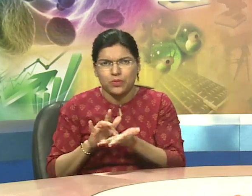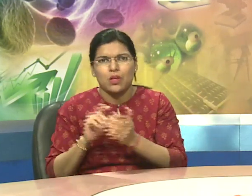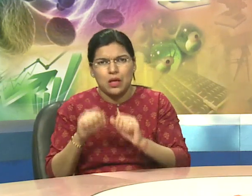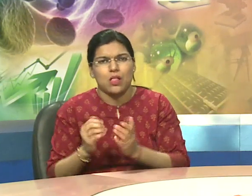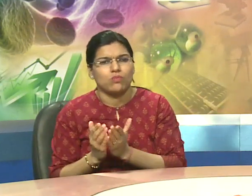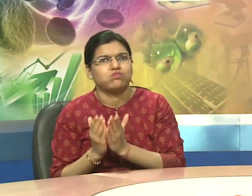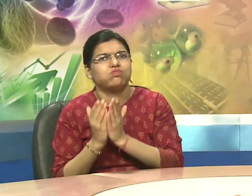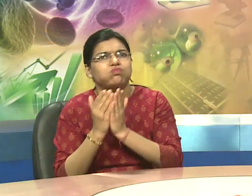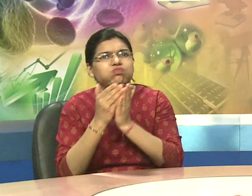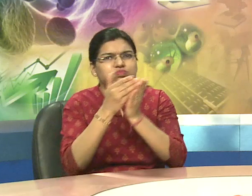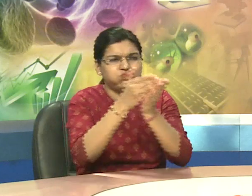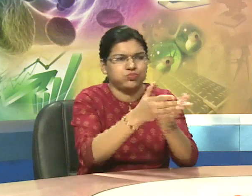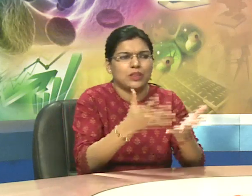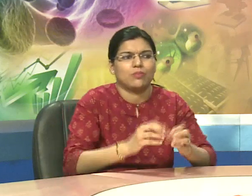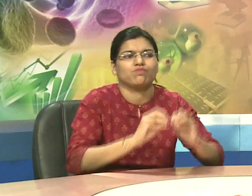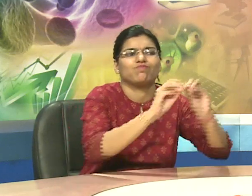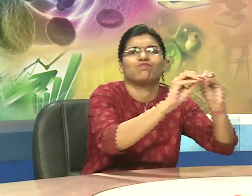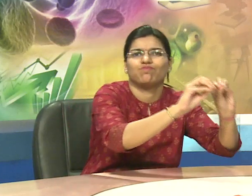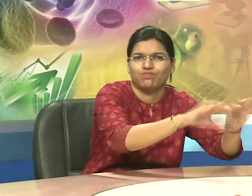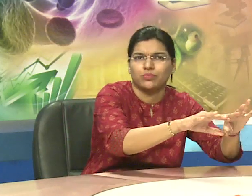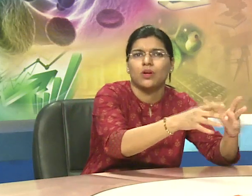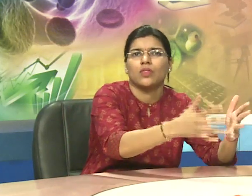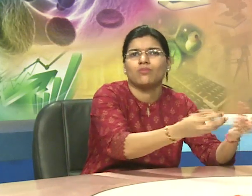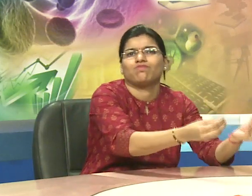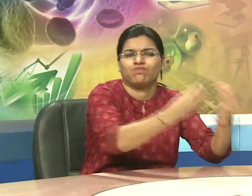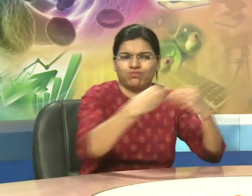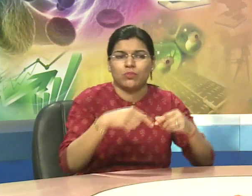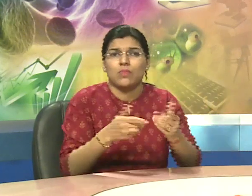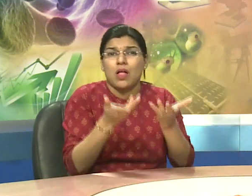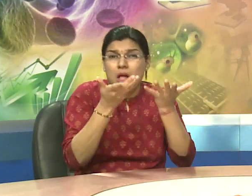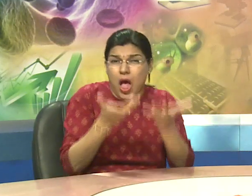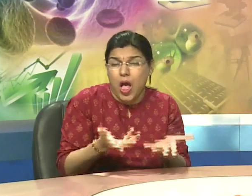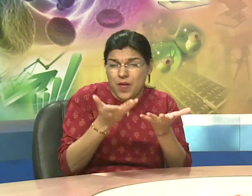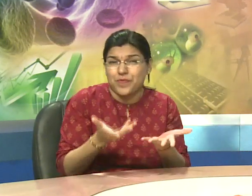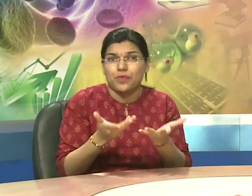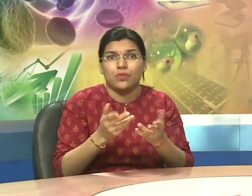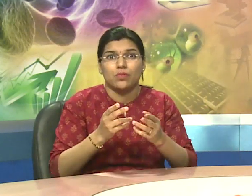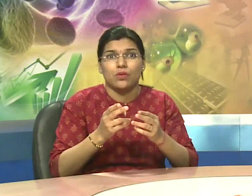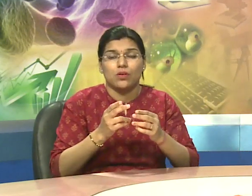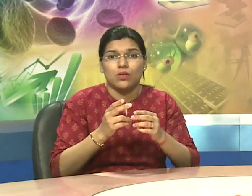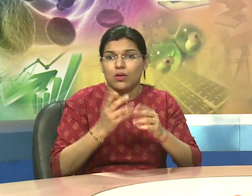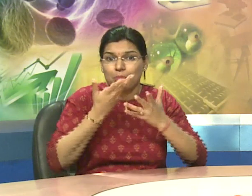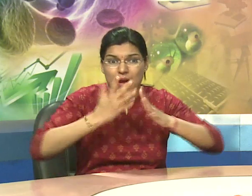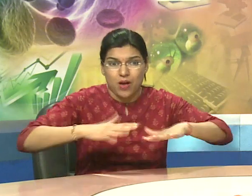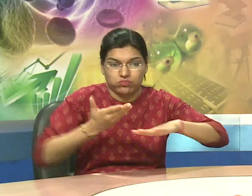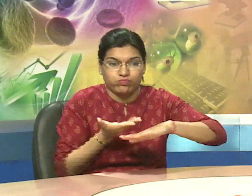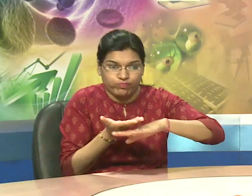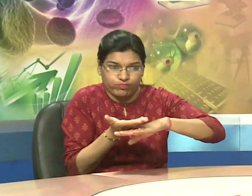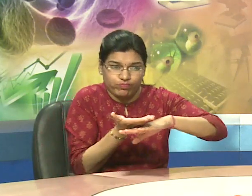technology, they help to travel things from one place to another place. Heavy goods